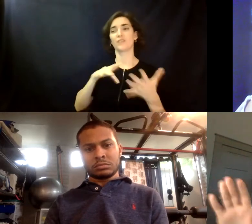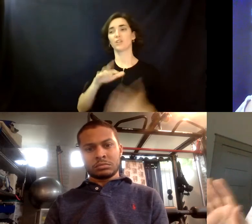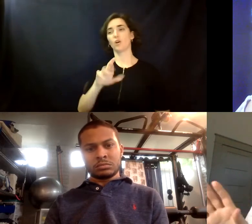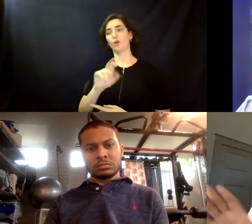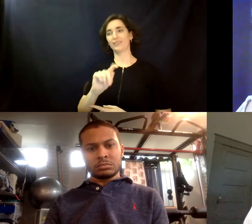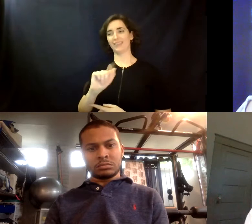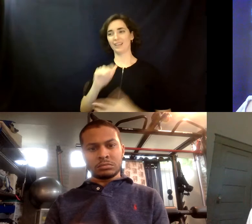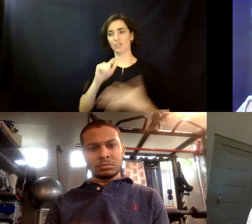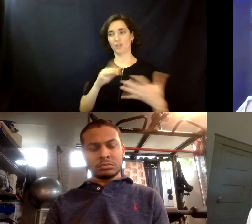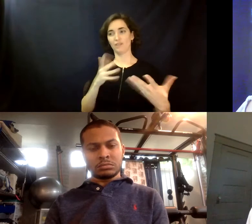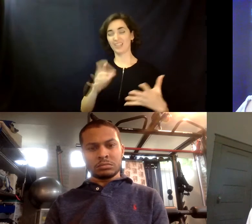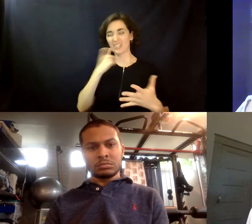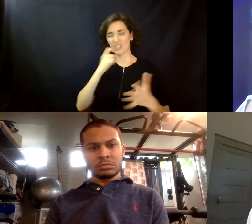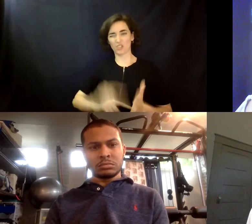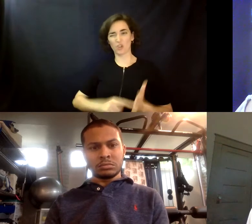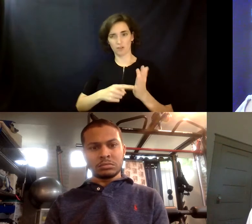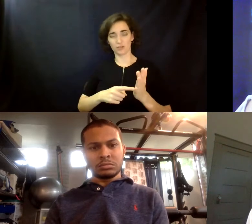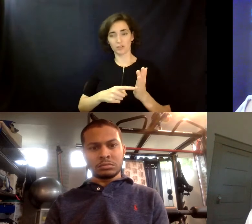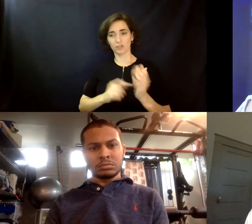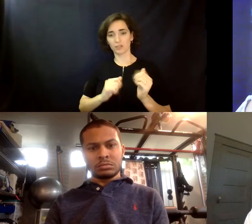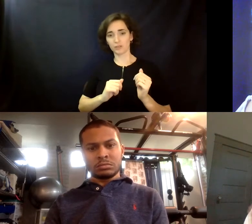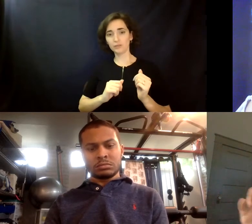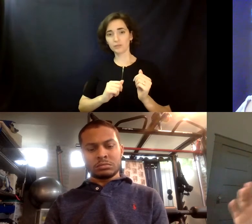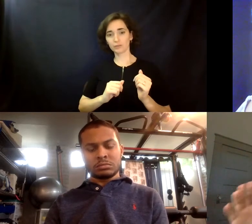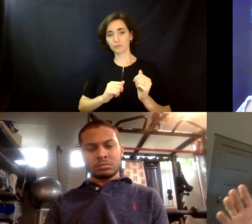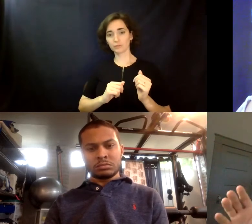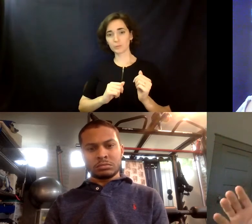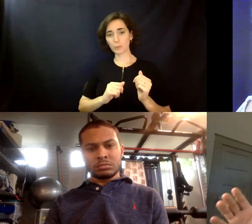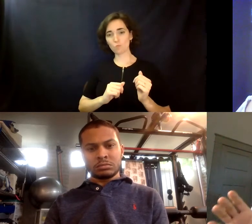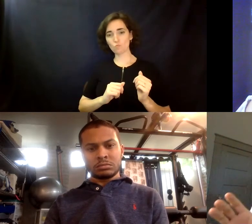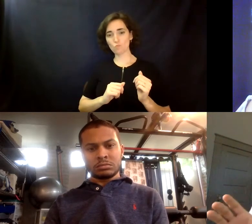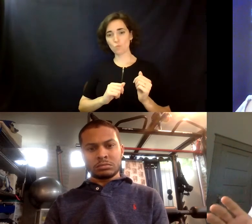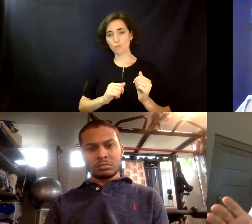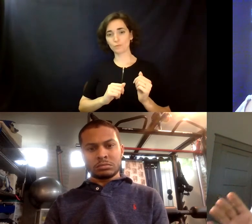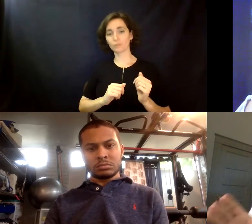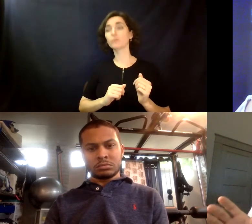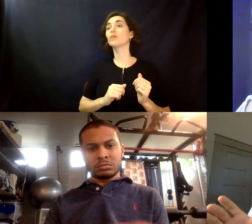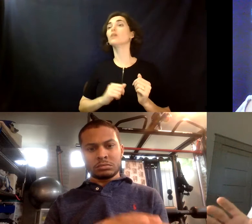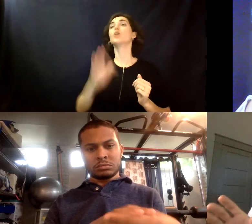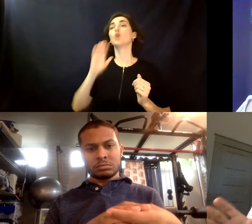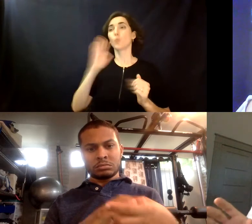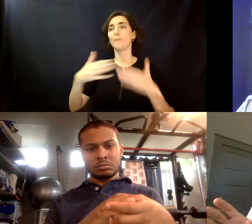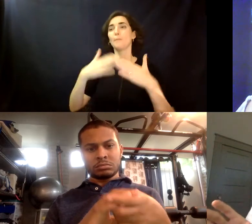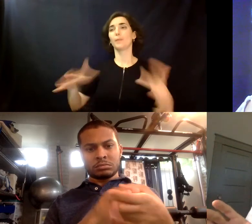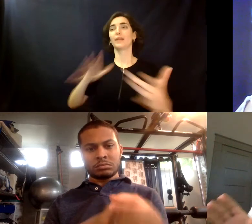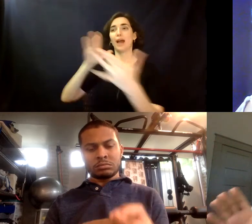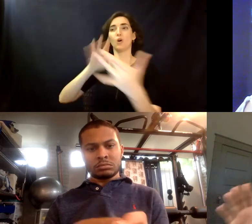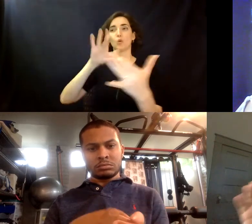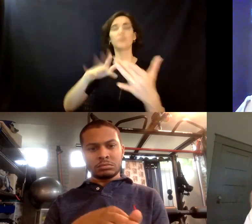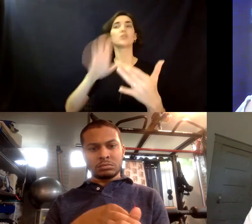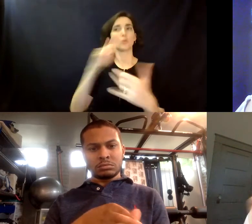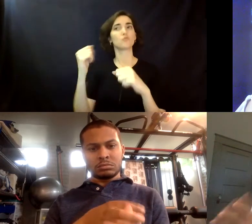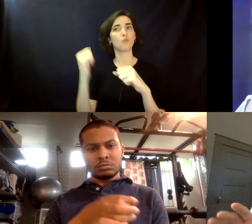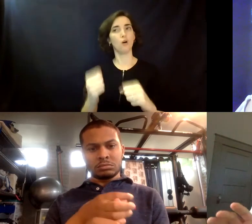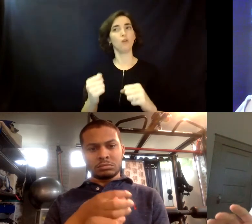just getting off the ground. When we start to do our public outreach, it's going to be rather robust and include not